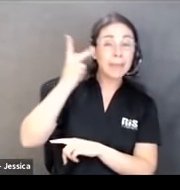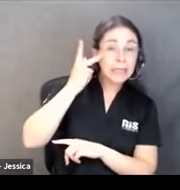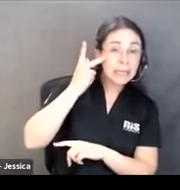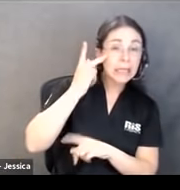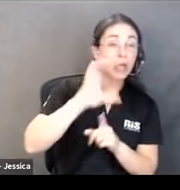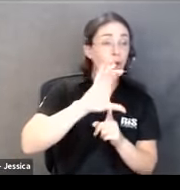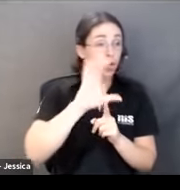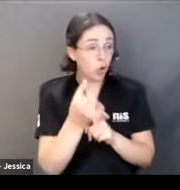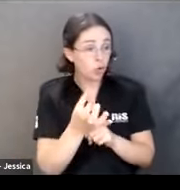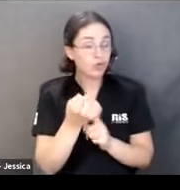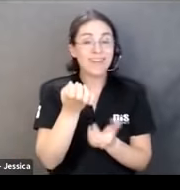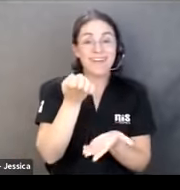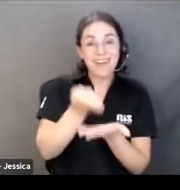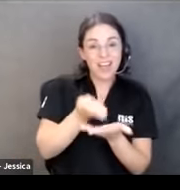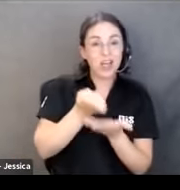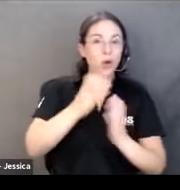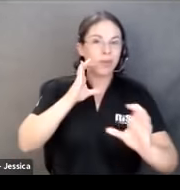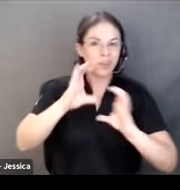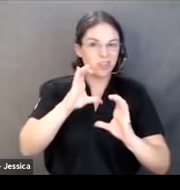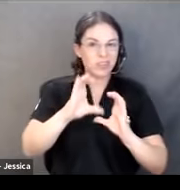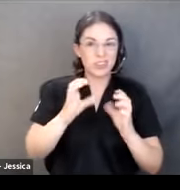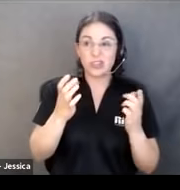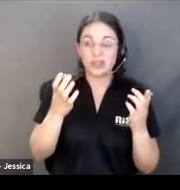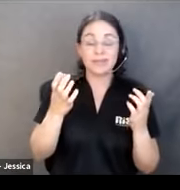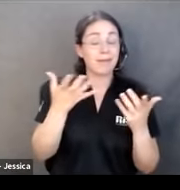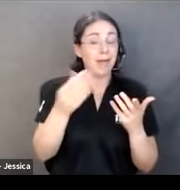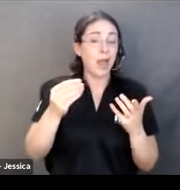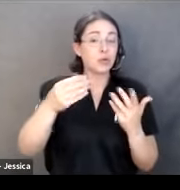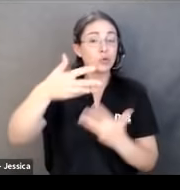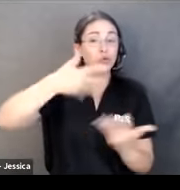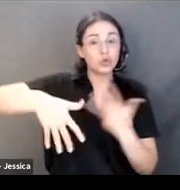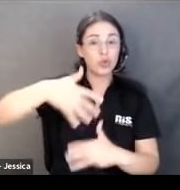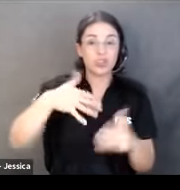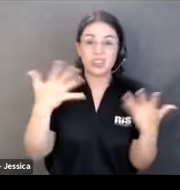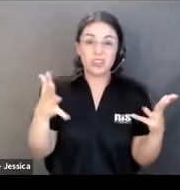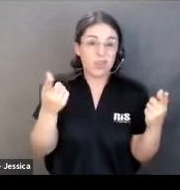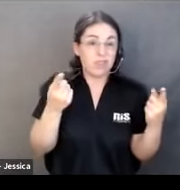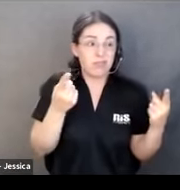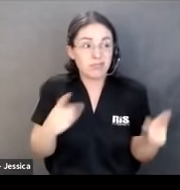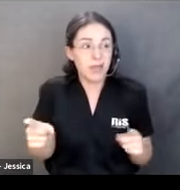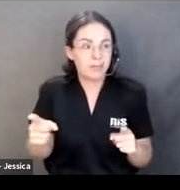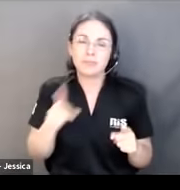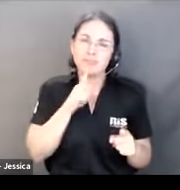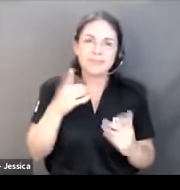and economically, and socially in our country. It's an exciting time.